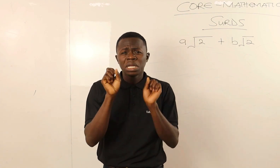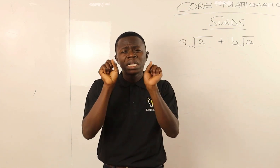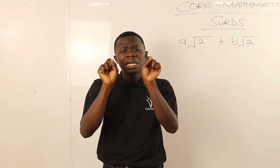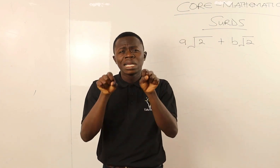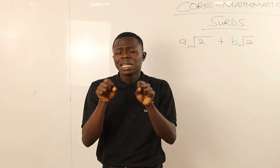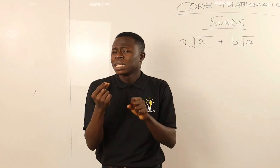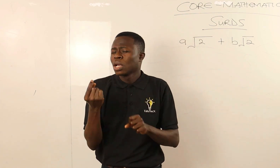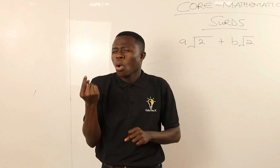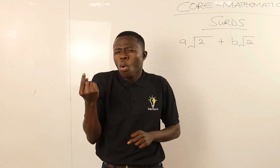However, students,